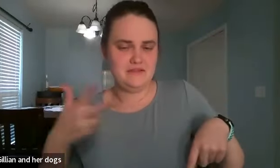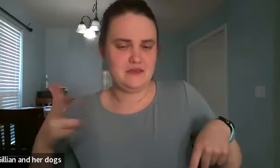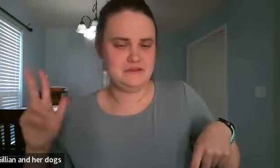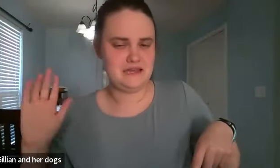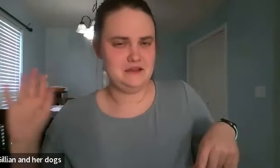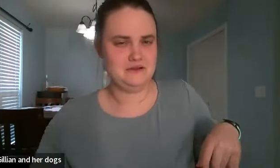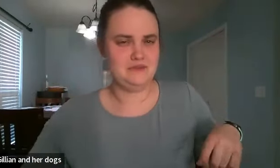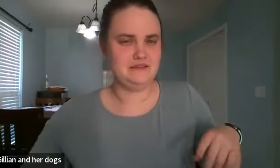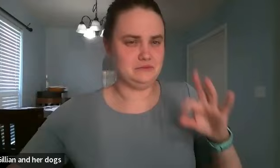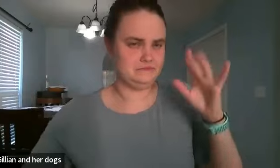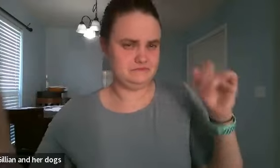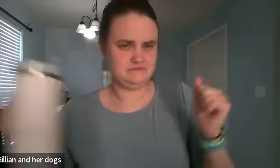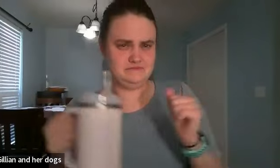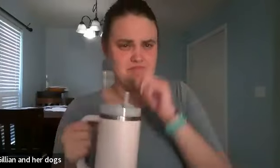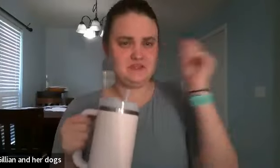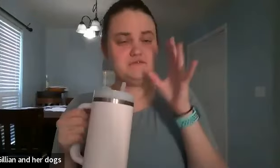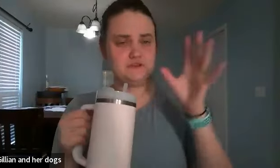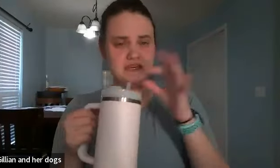That one I know can be a little confusing.